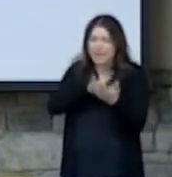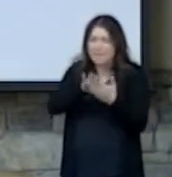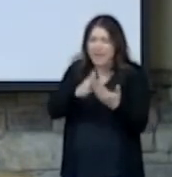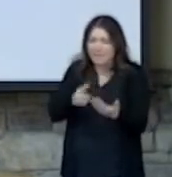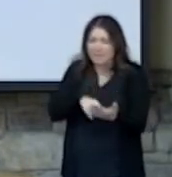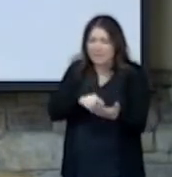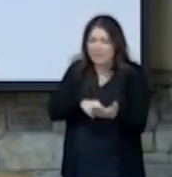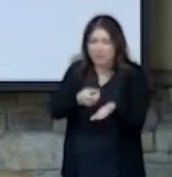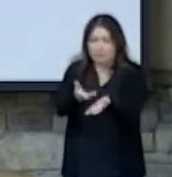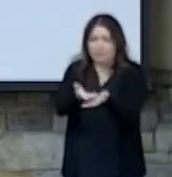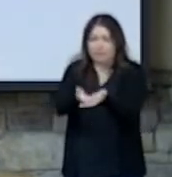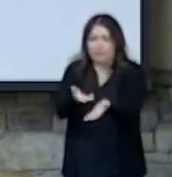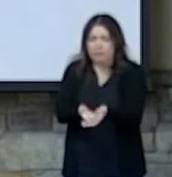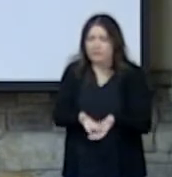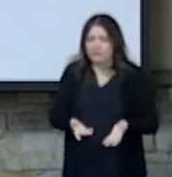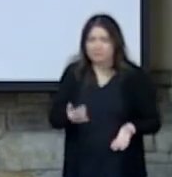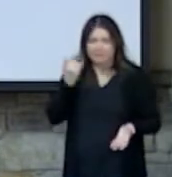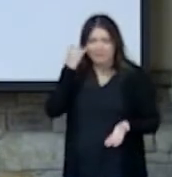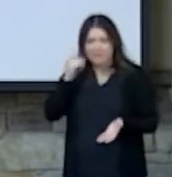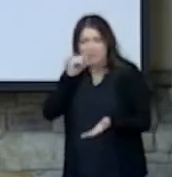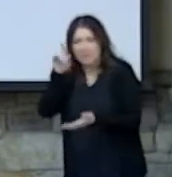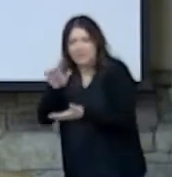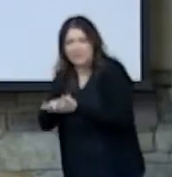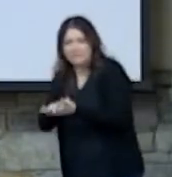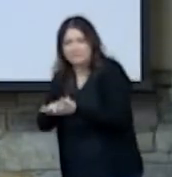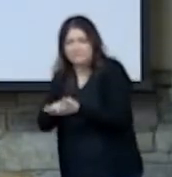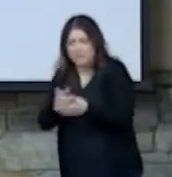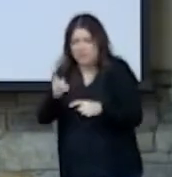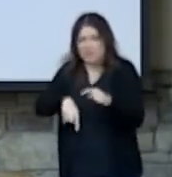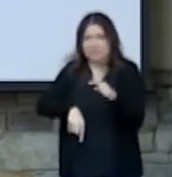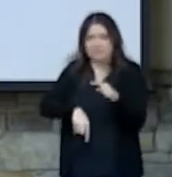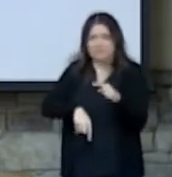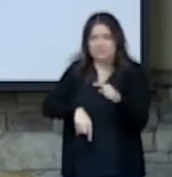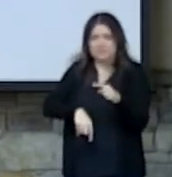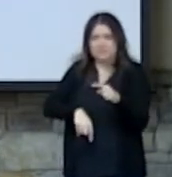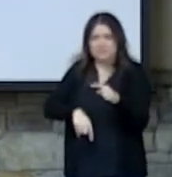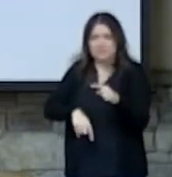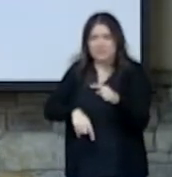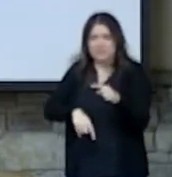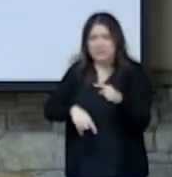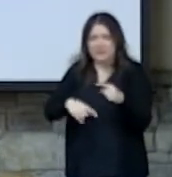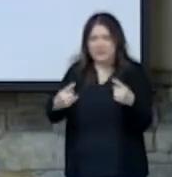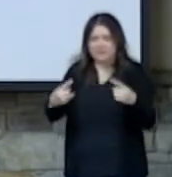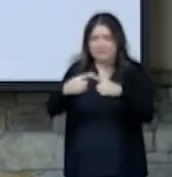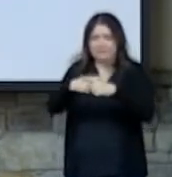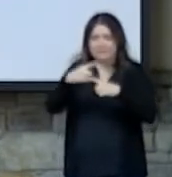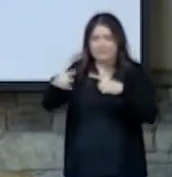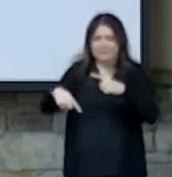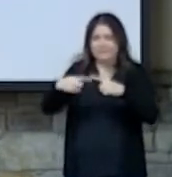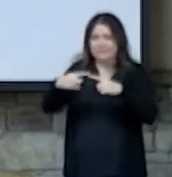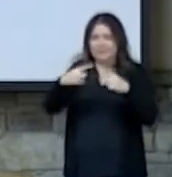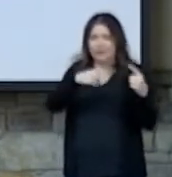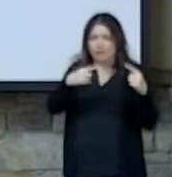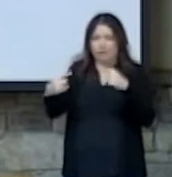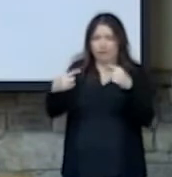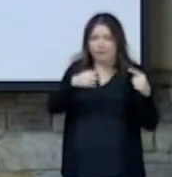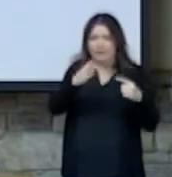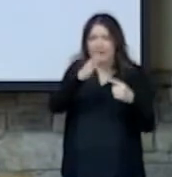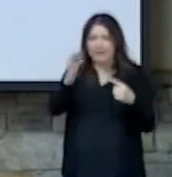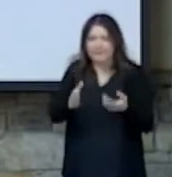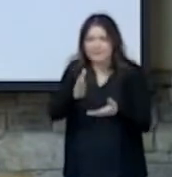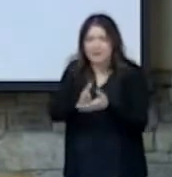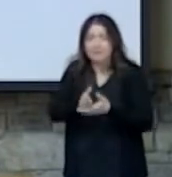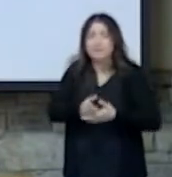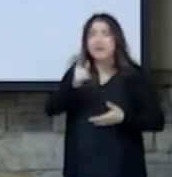God exists. You can't use the Bible to prove that the Bible is true. It's a circular argument. And God knows that. And in